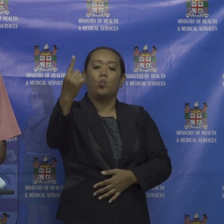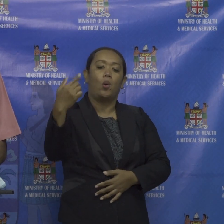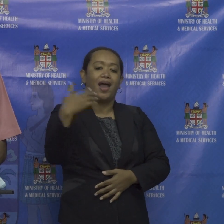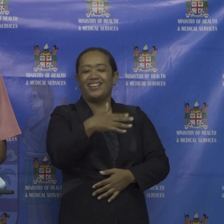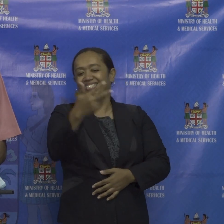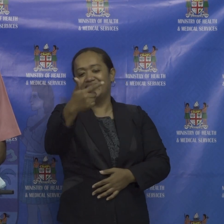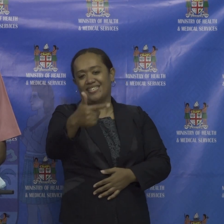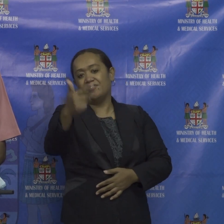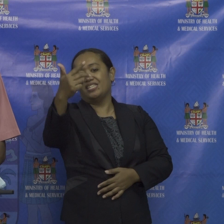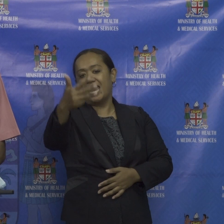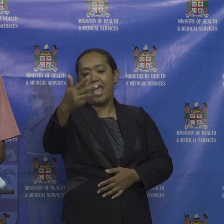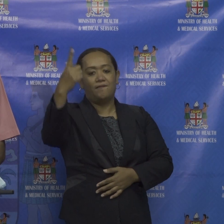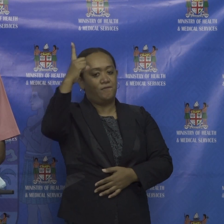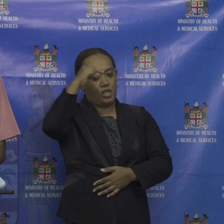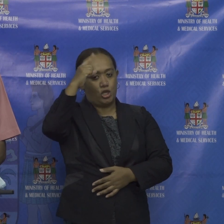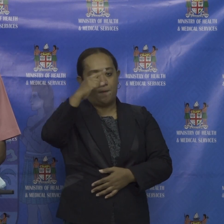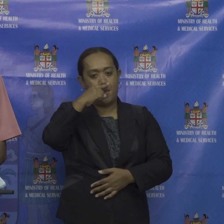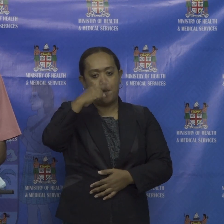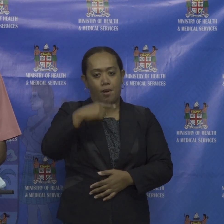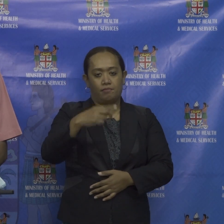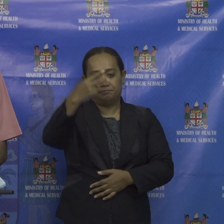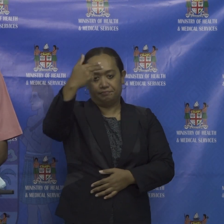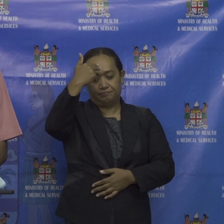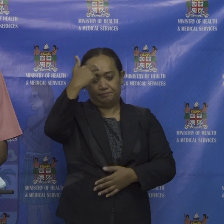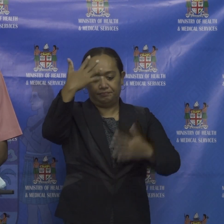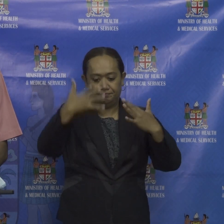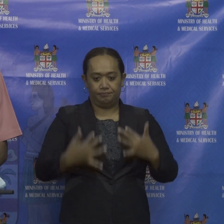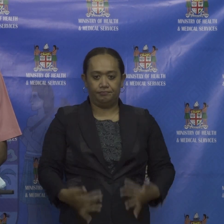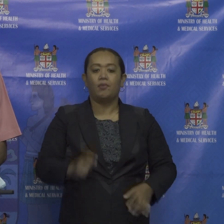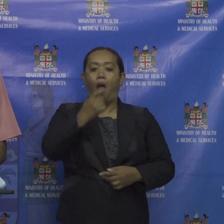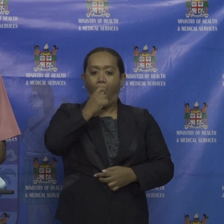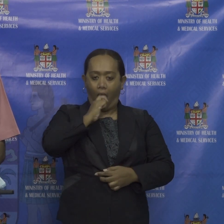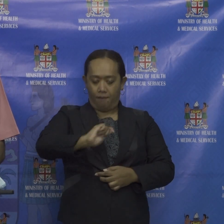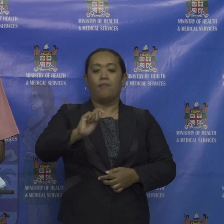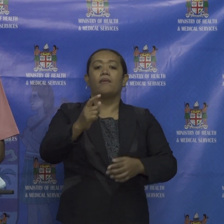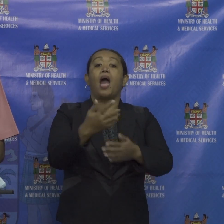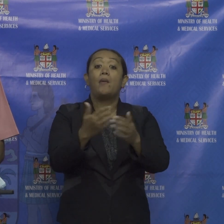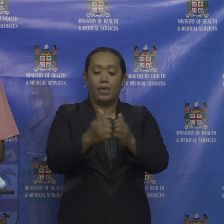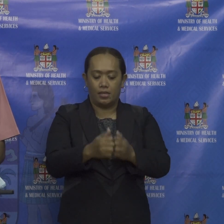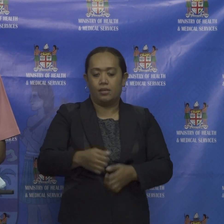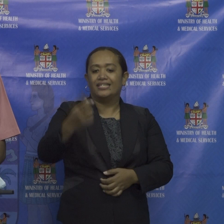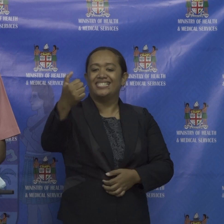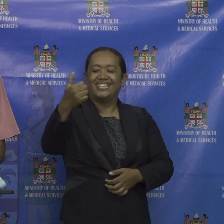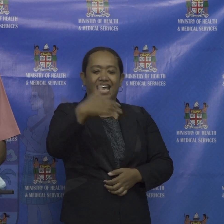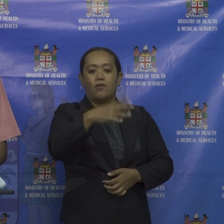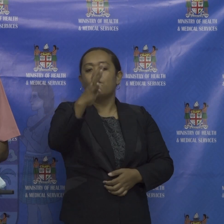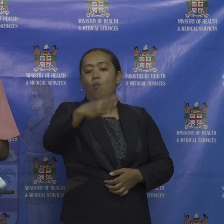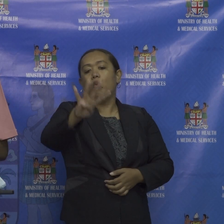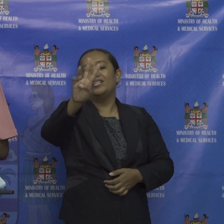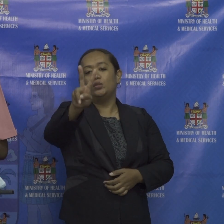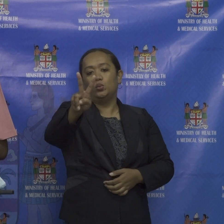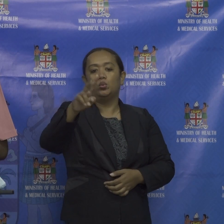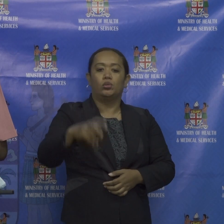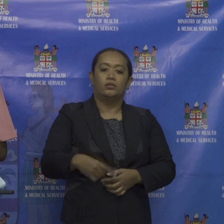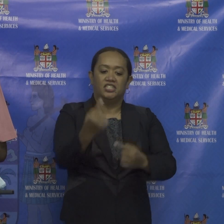5,179 Fijians and undertook swabbing for 642 individuals, for a